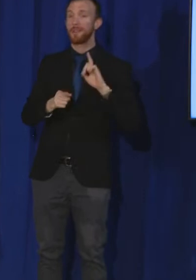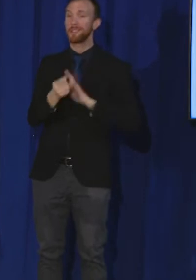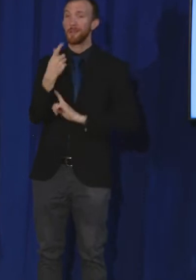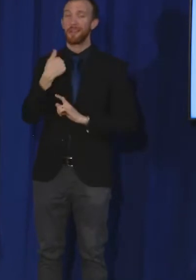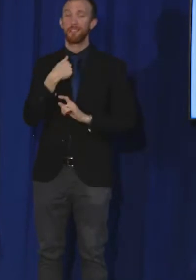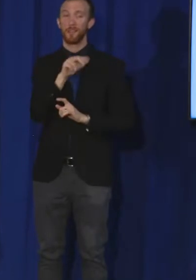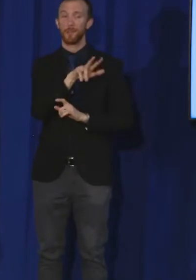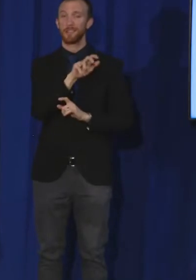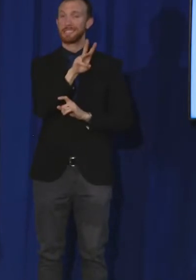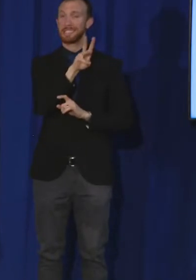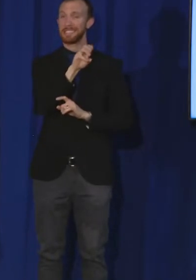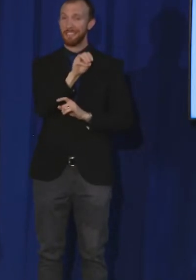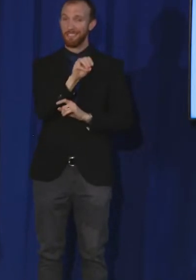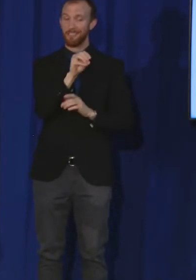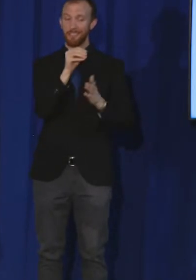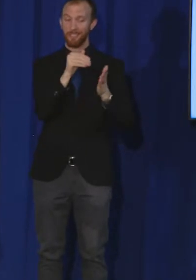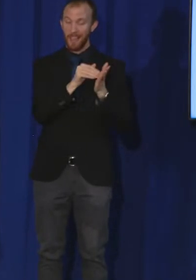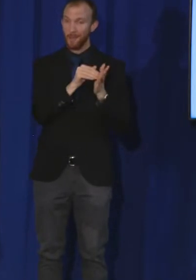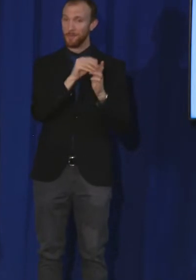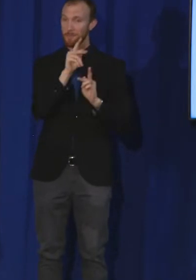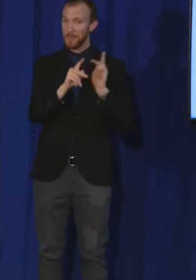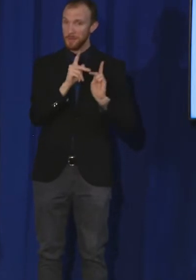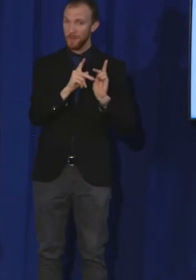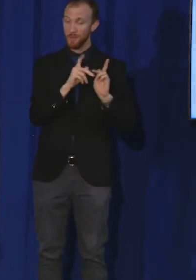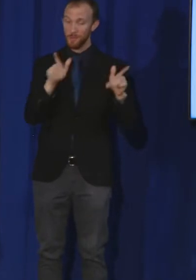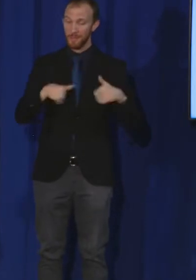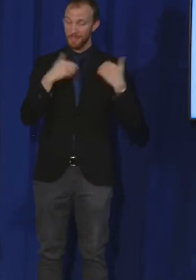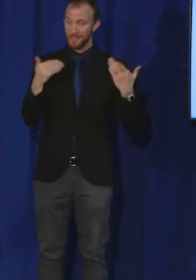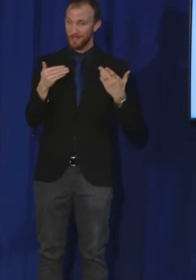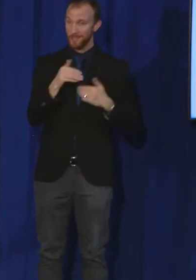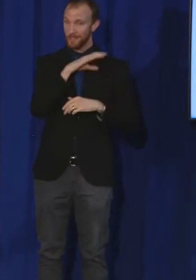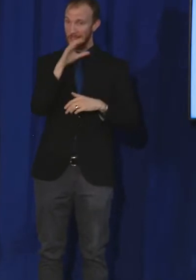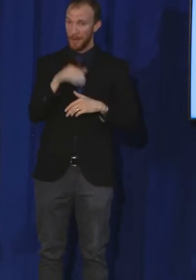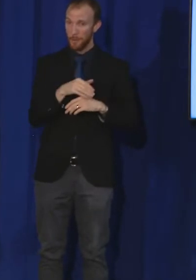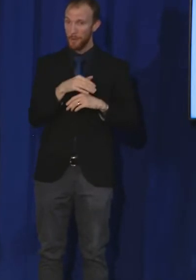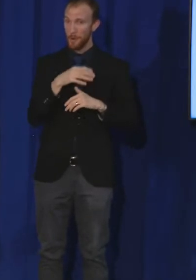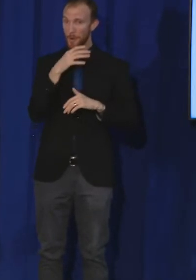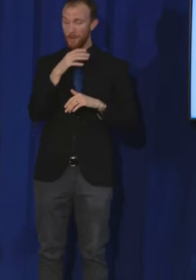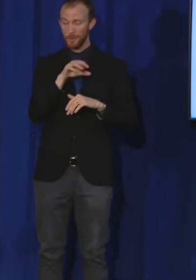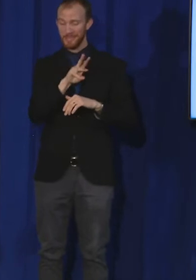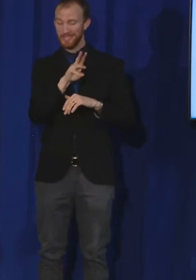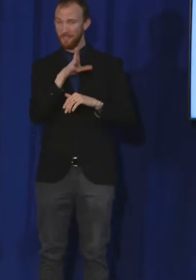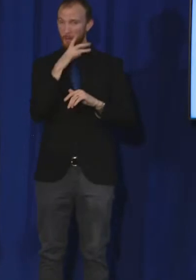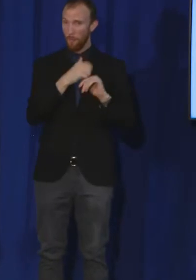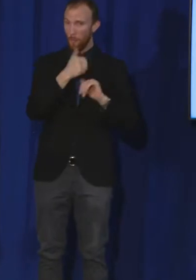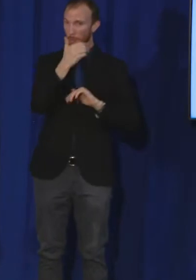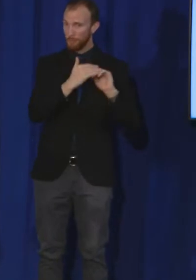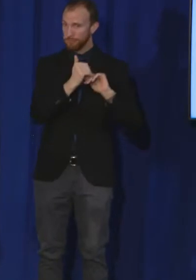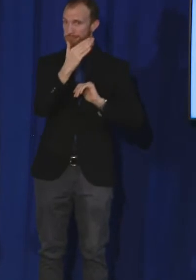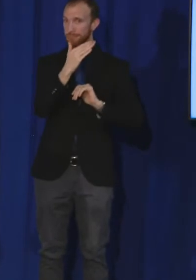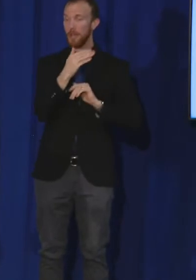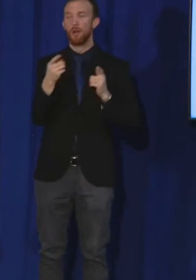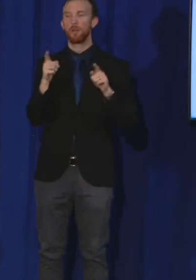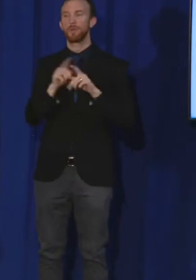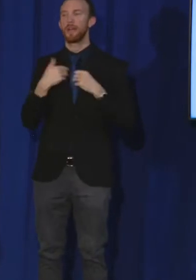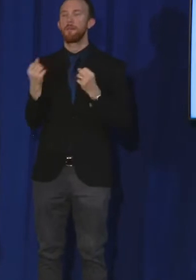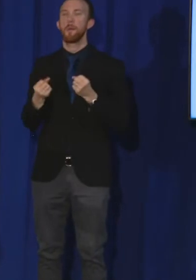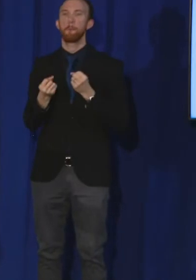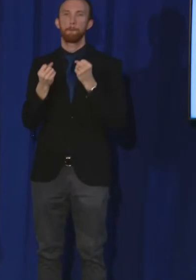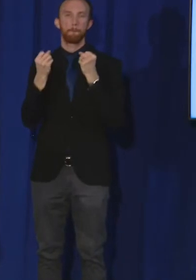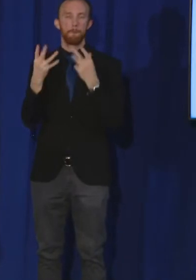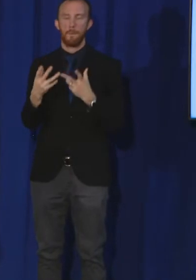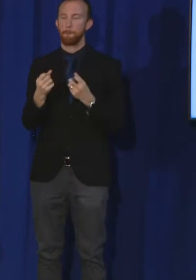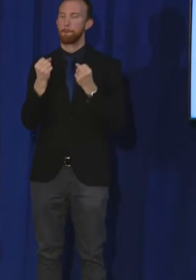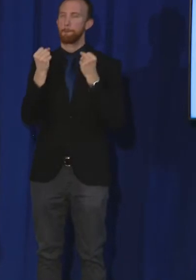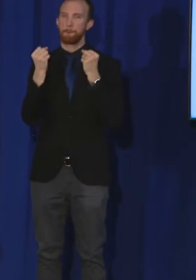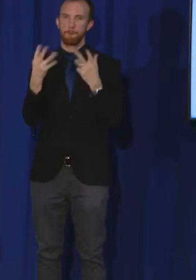360,000 Chicago residents over the age of 65, and we have hundreds of thousands of essential workers who have been in that prioritization